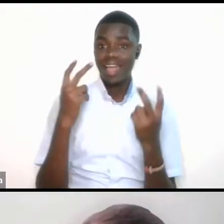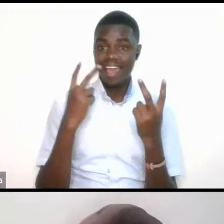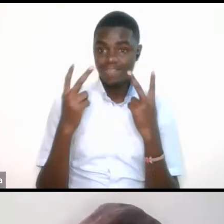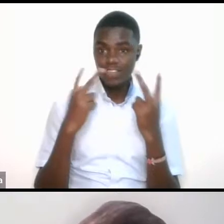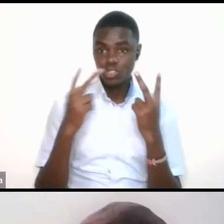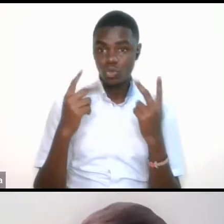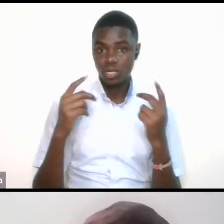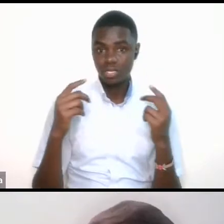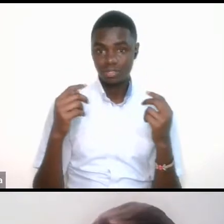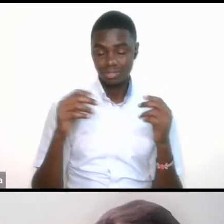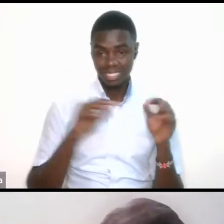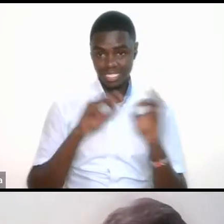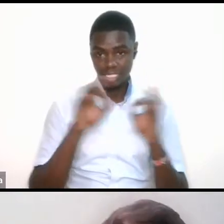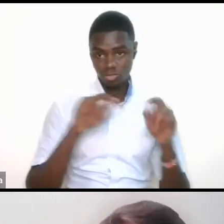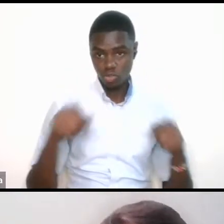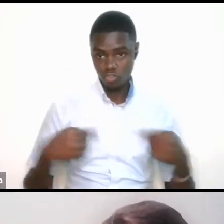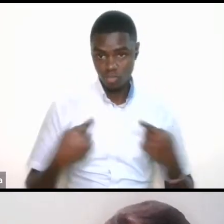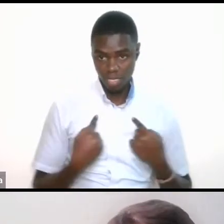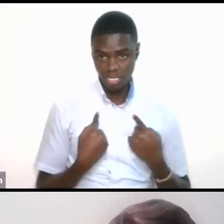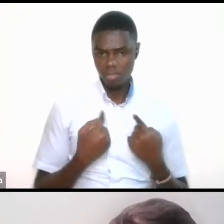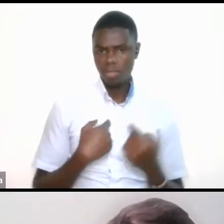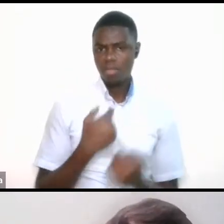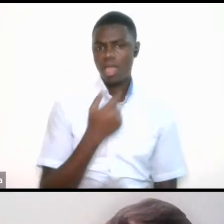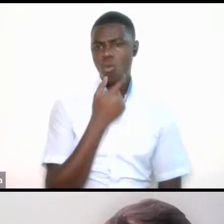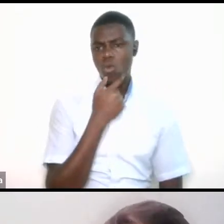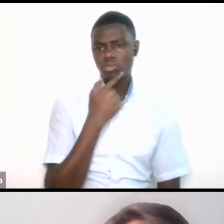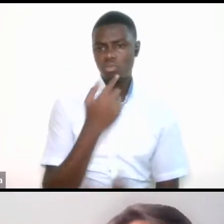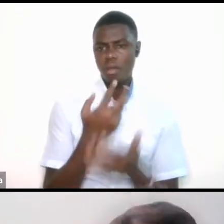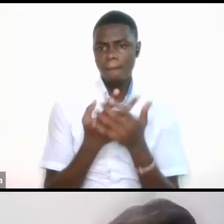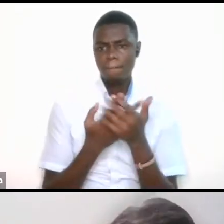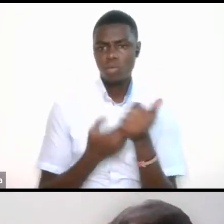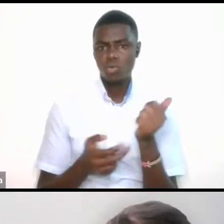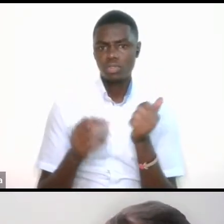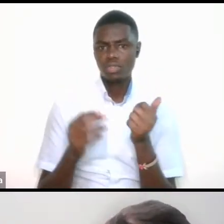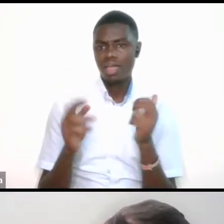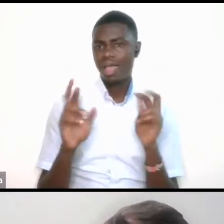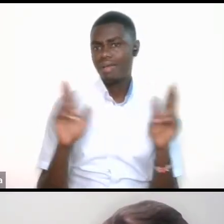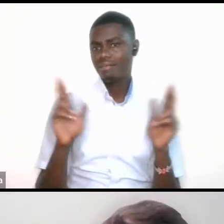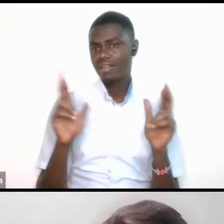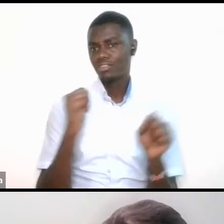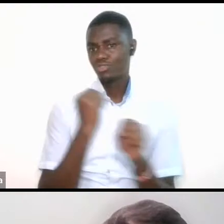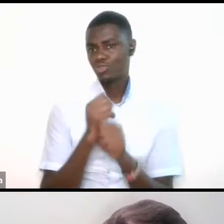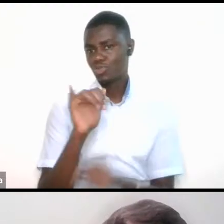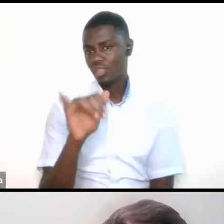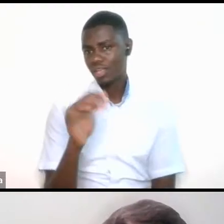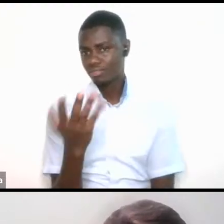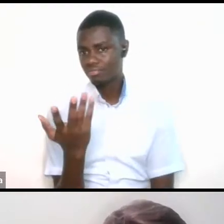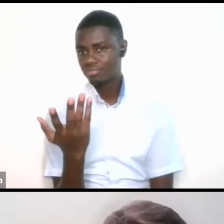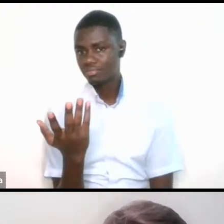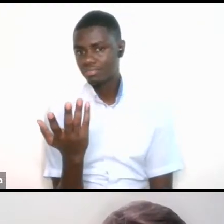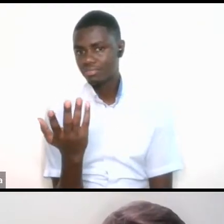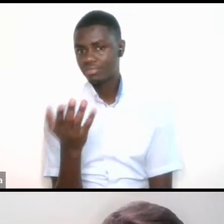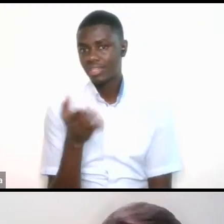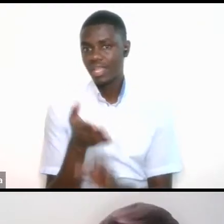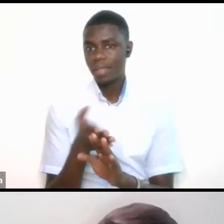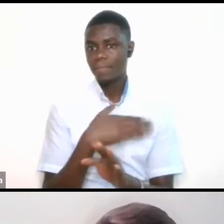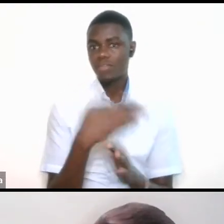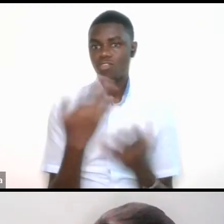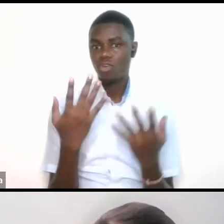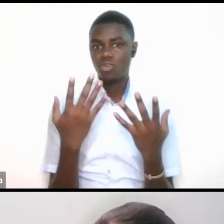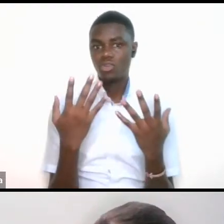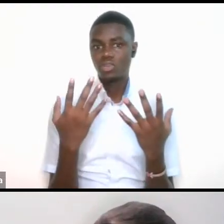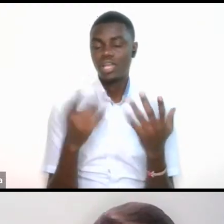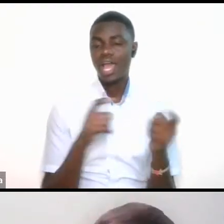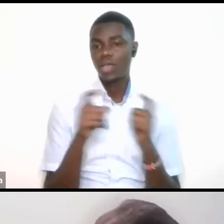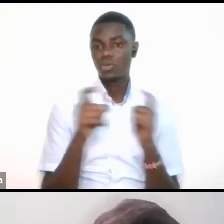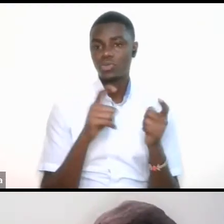was wondering if both of you would be willing to do that before I take over, and then I'll do my visual description after